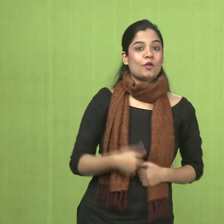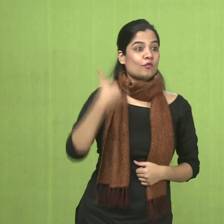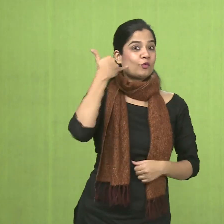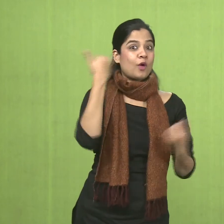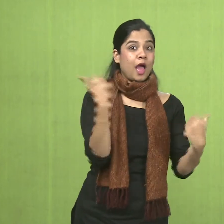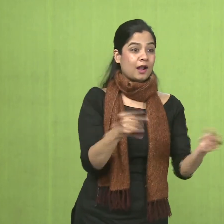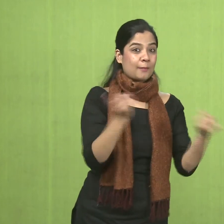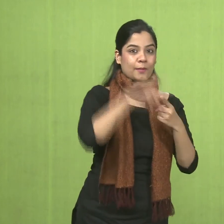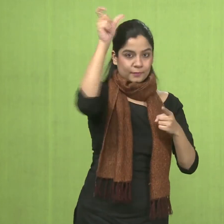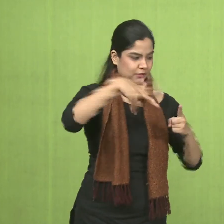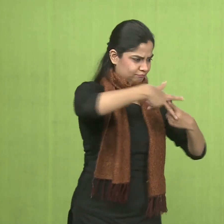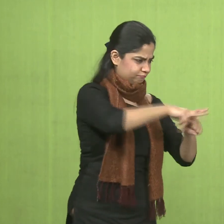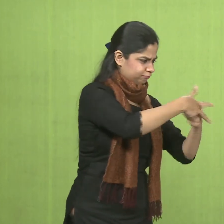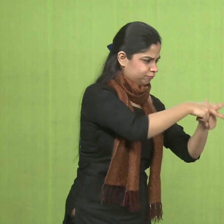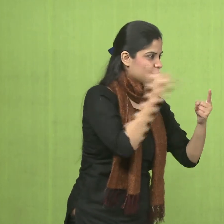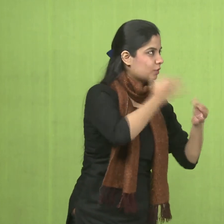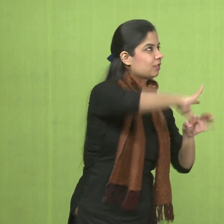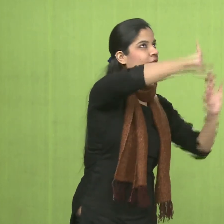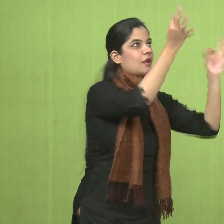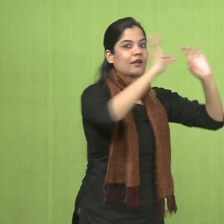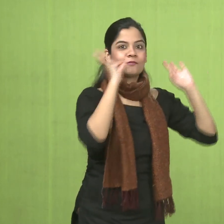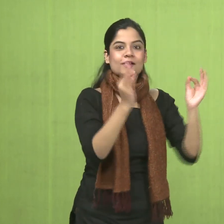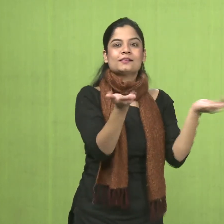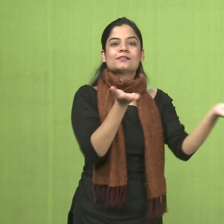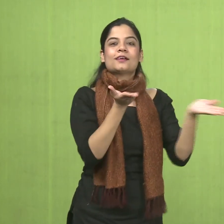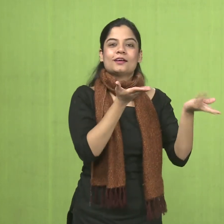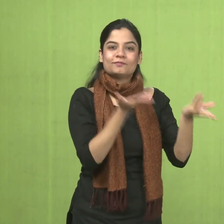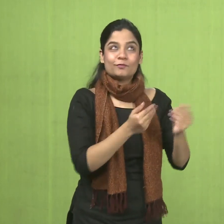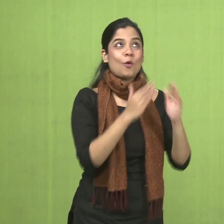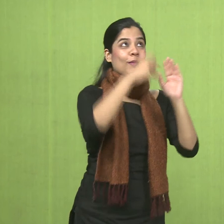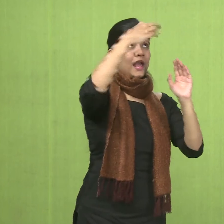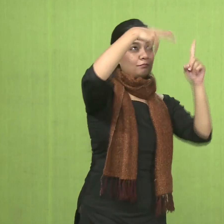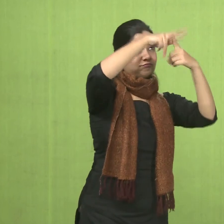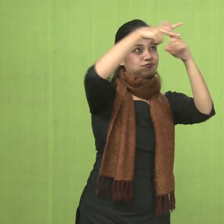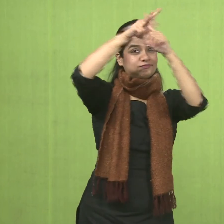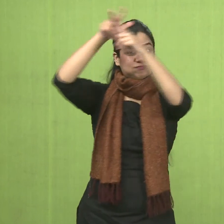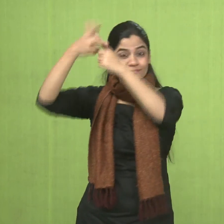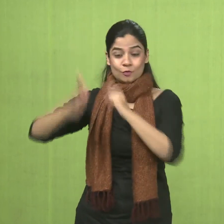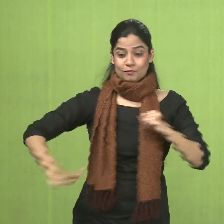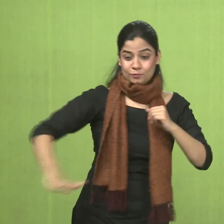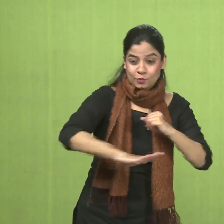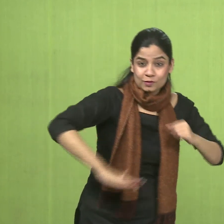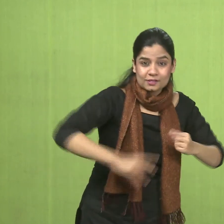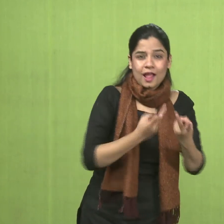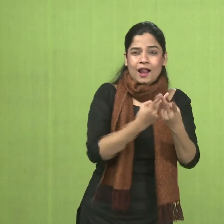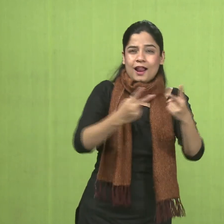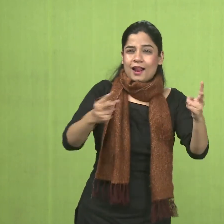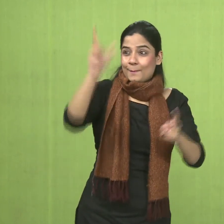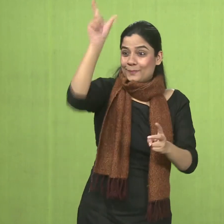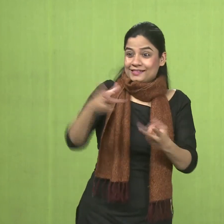It's a service. We get our mobiles repaired, our networks repaired. That's a service that we get. Anything, any work